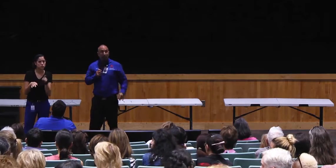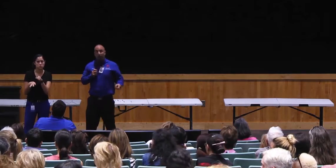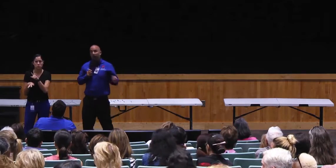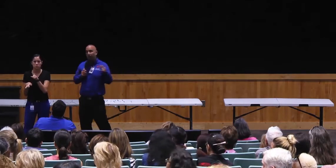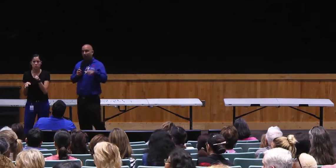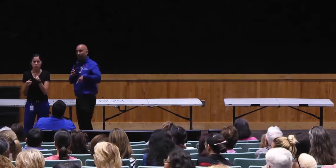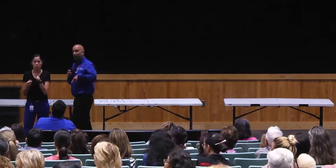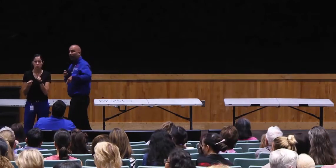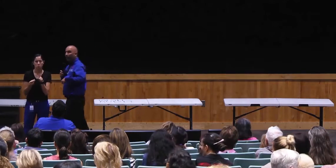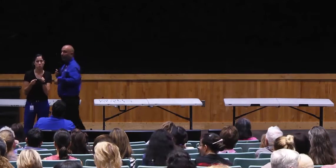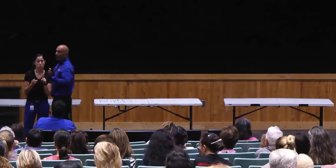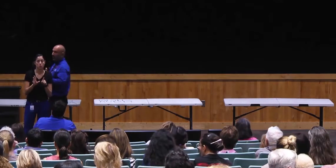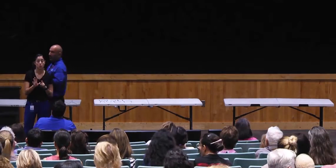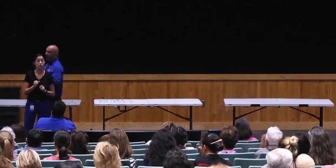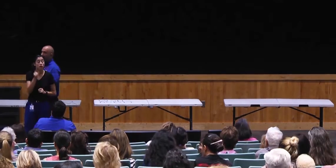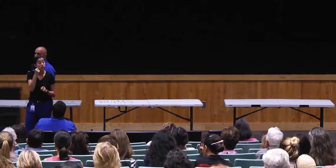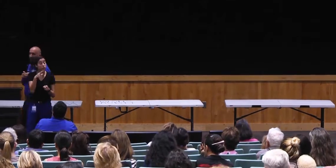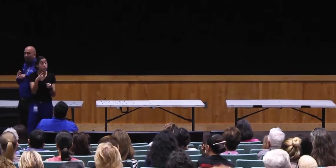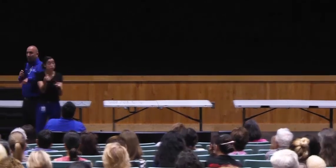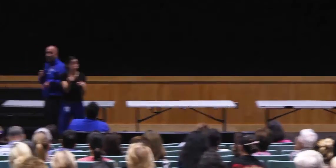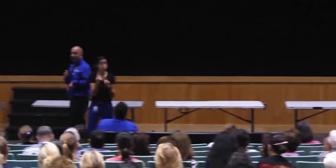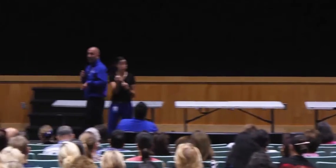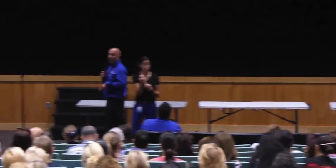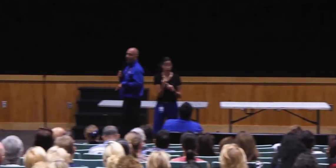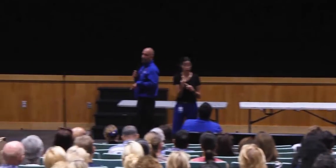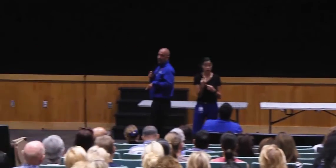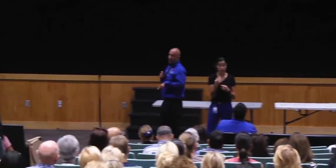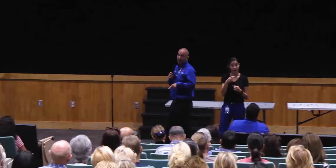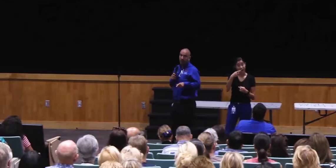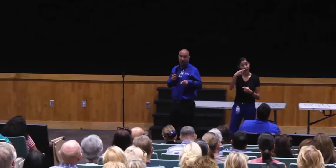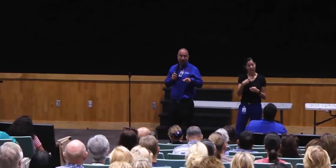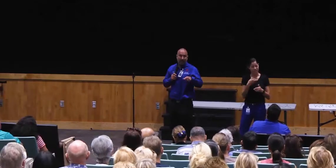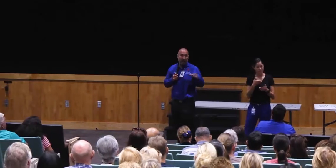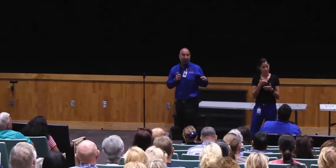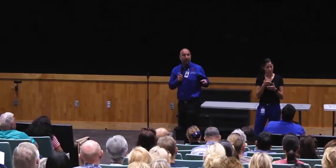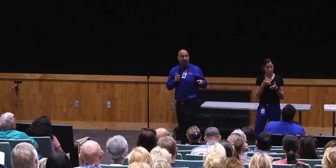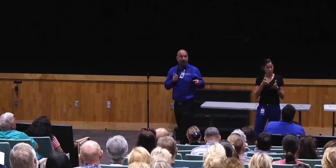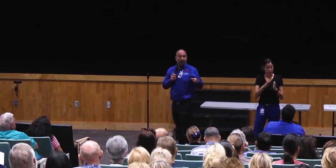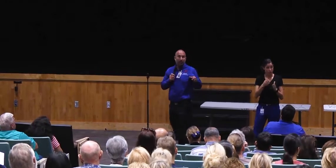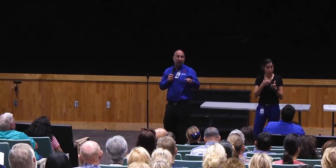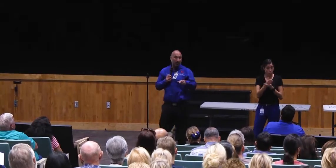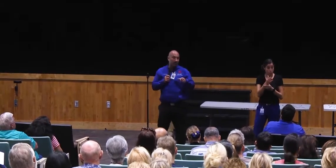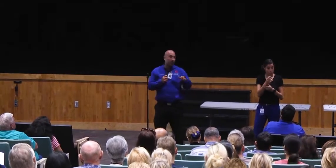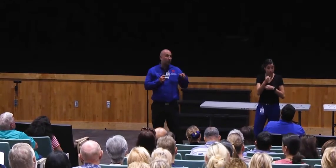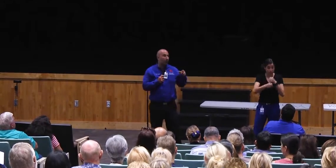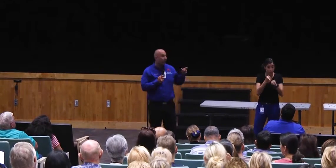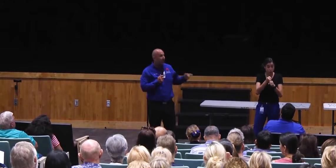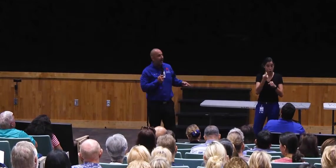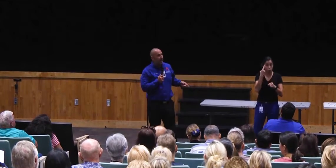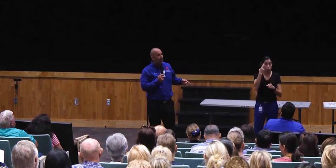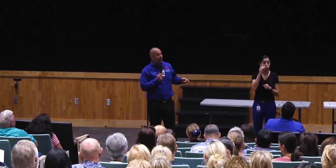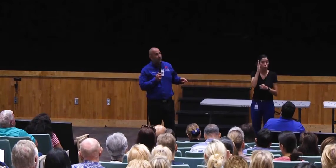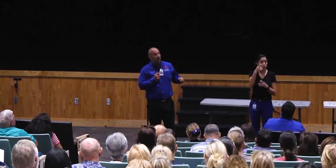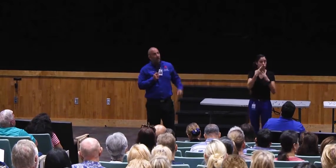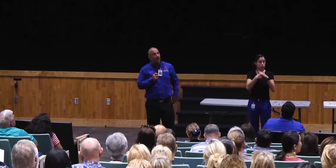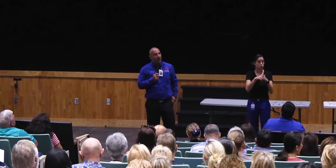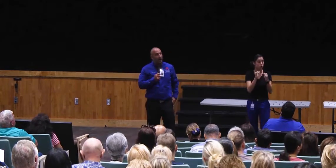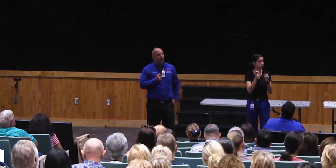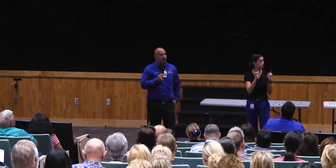Okay. So those of you that are returning, halfway through the year, we rolled out the Frontline app. We are continuing with that